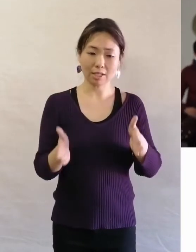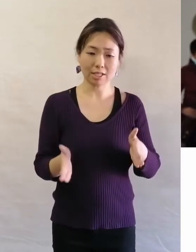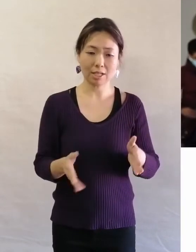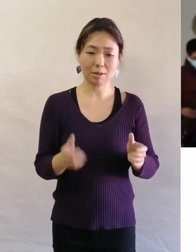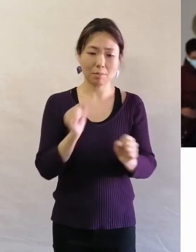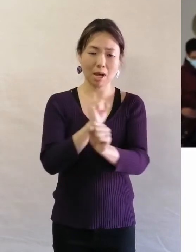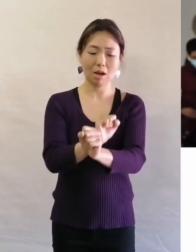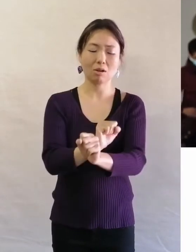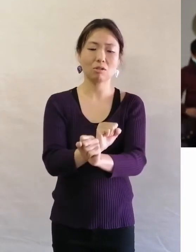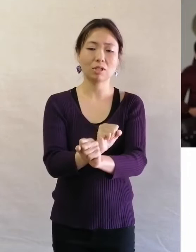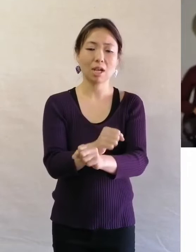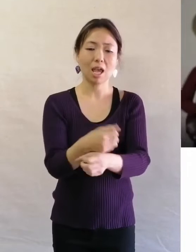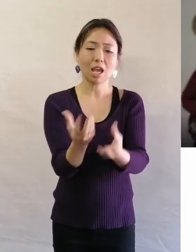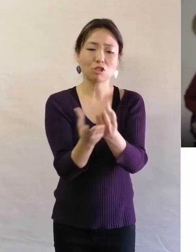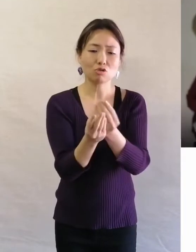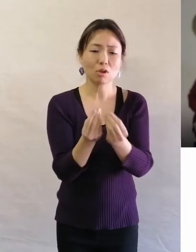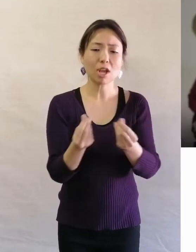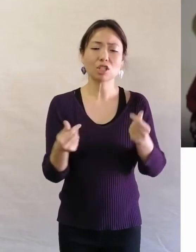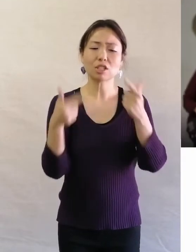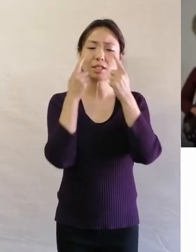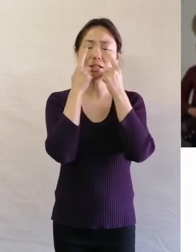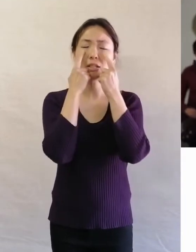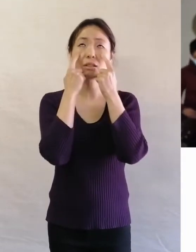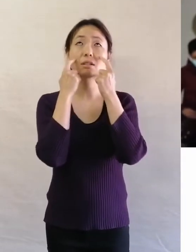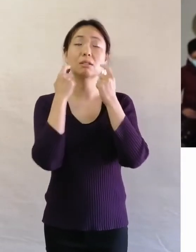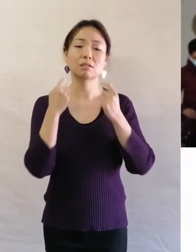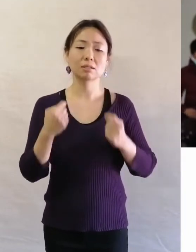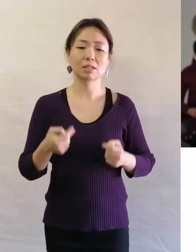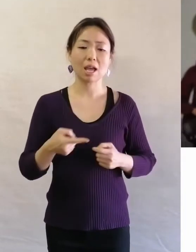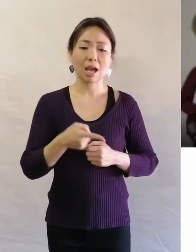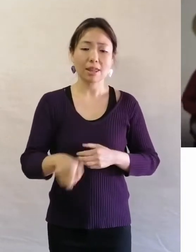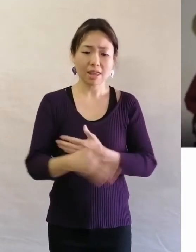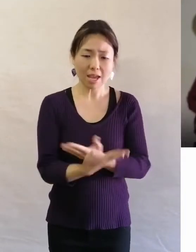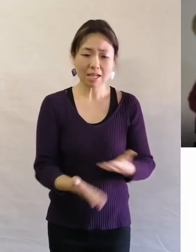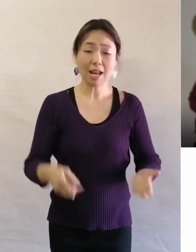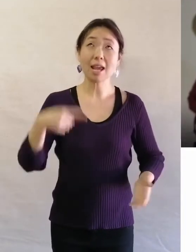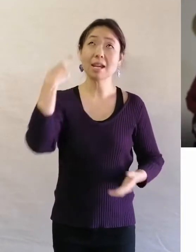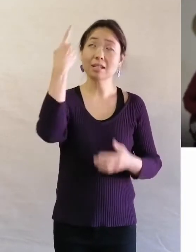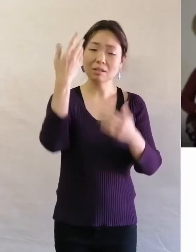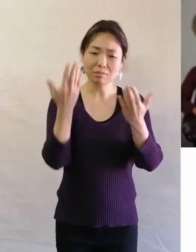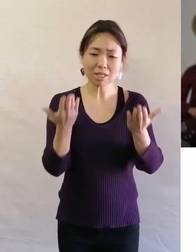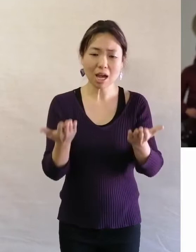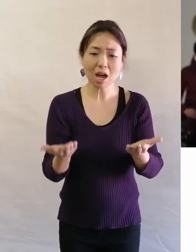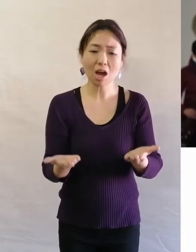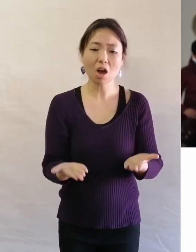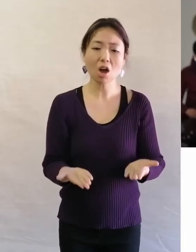Body bound and drenched in tears, they laid